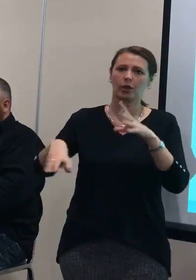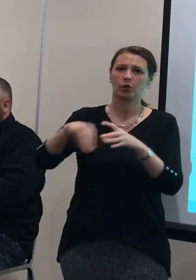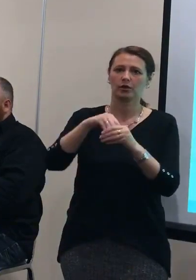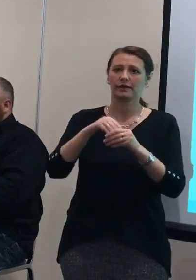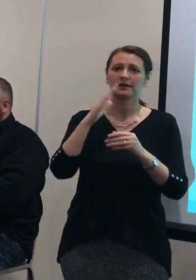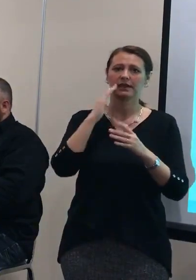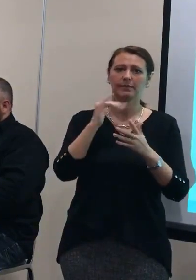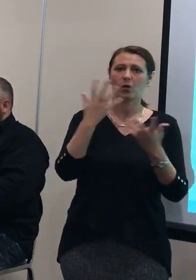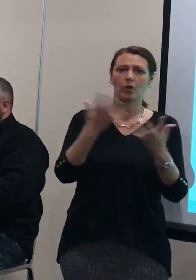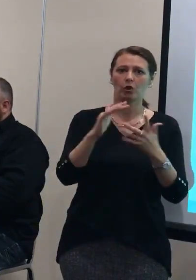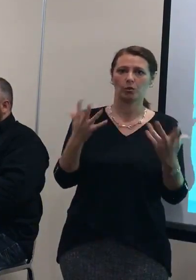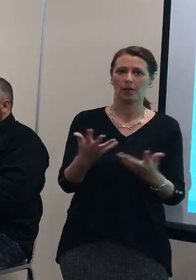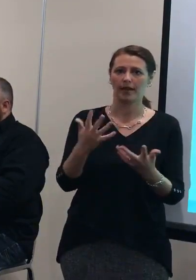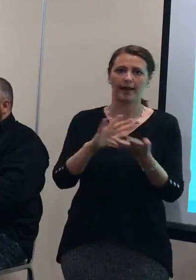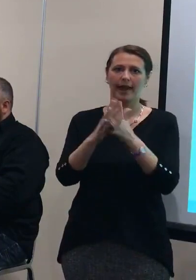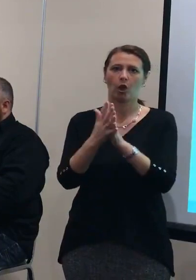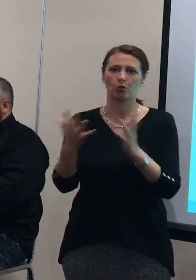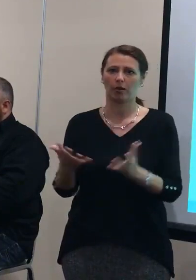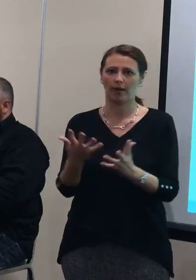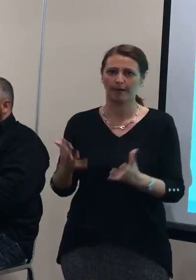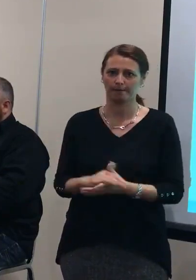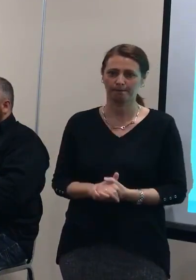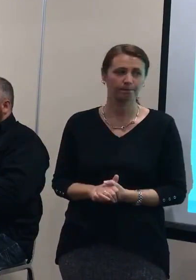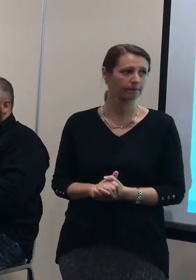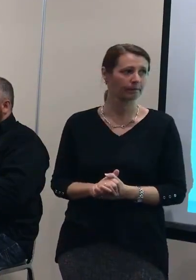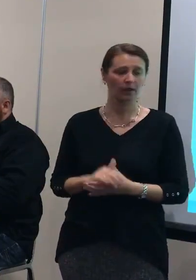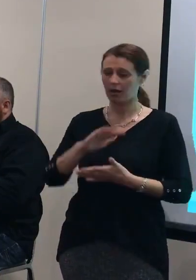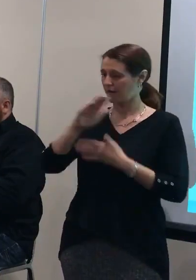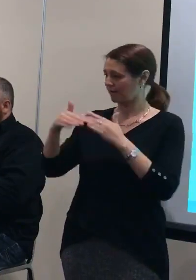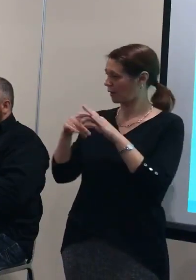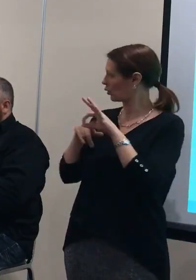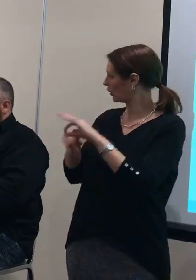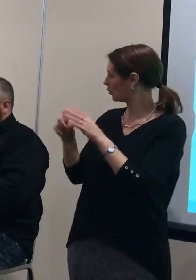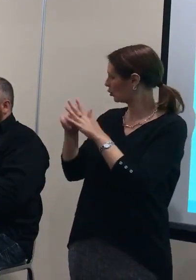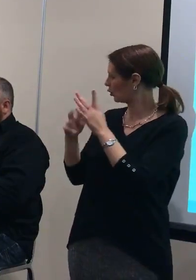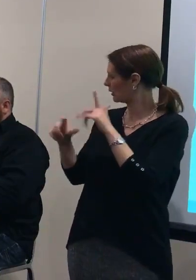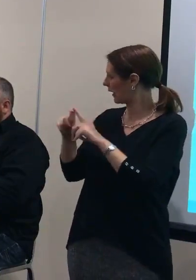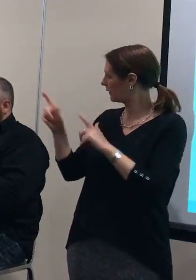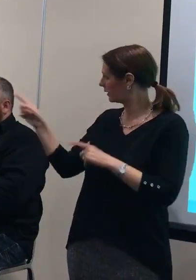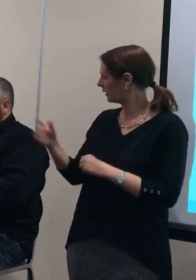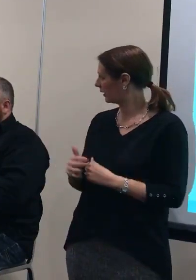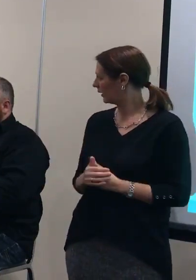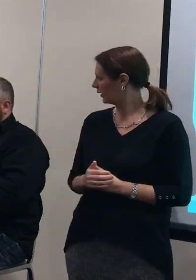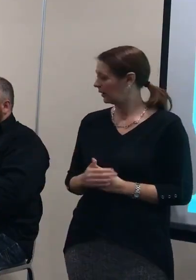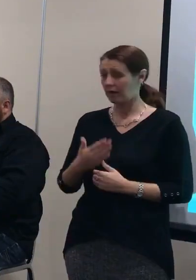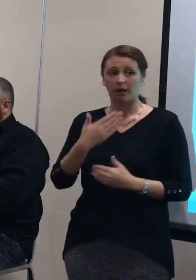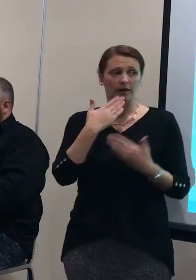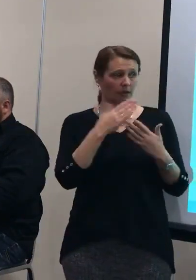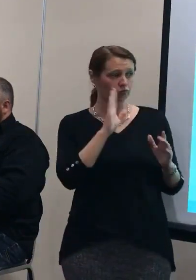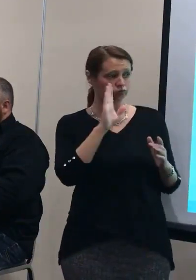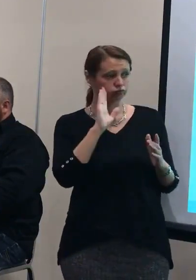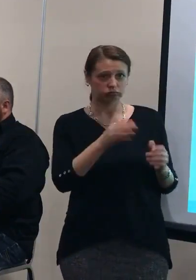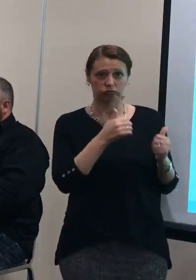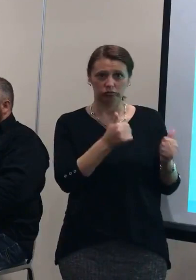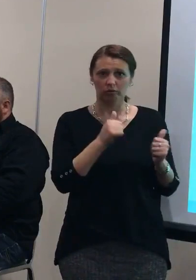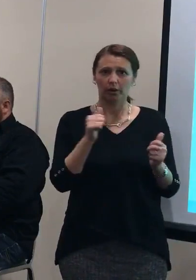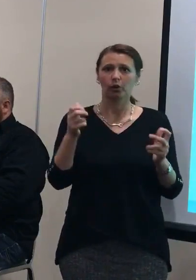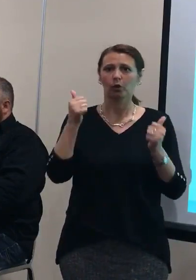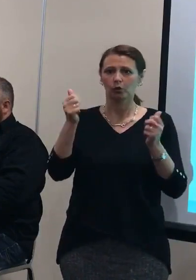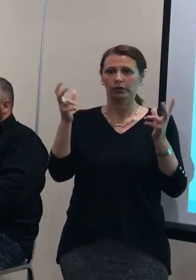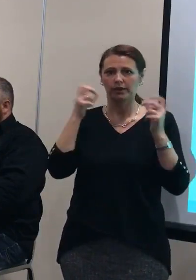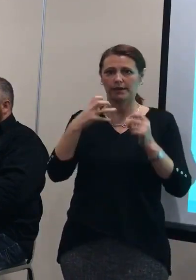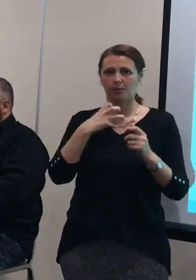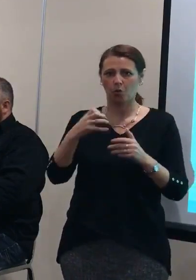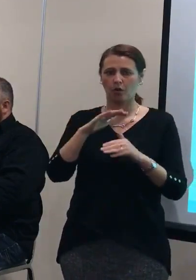Yeah, fantastic. Thanks, Danny. Final question to you, David. Thanks for that presentation. It was fantastic and good to hear more